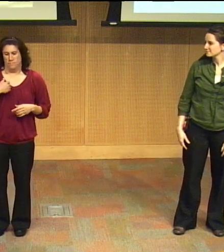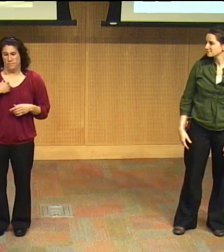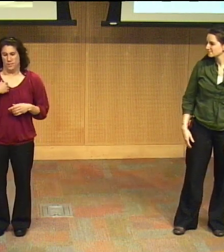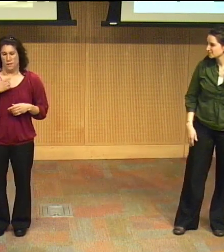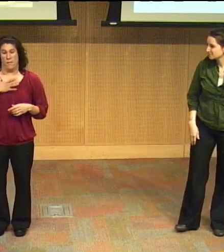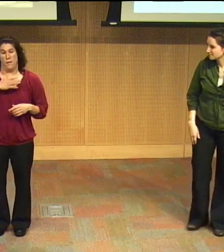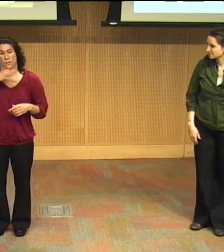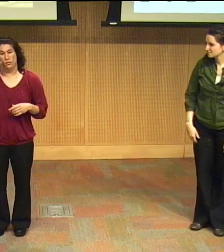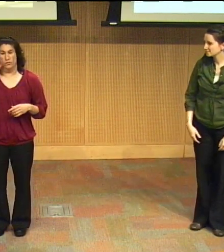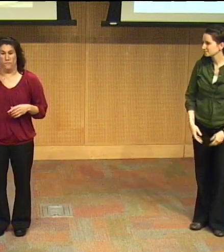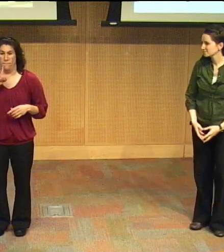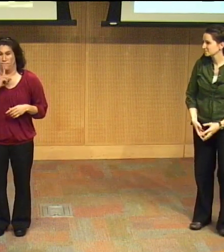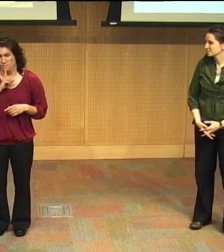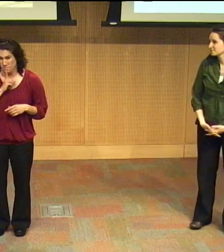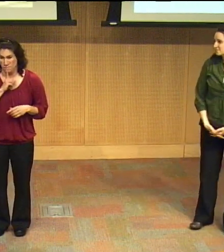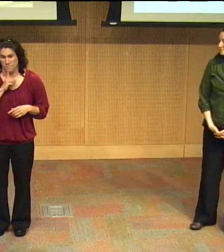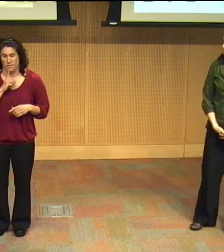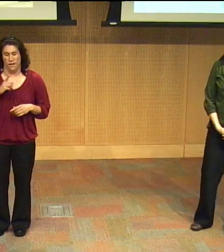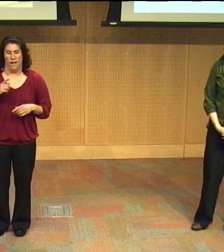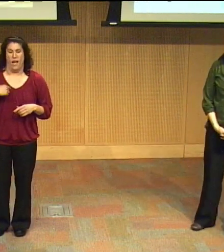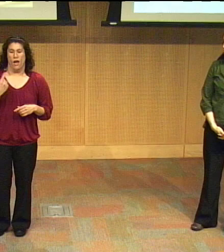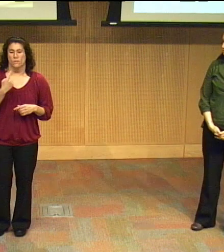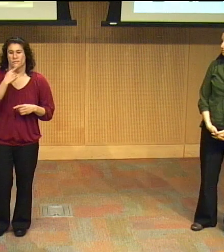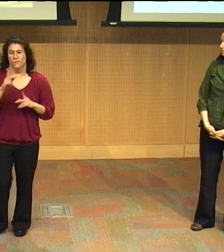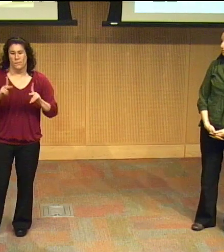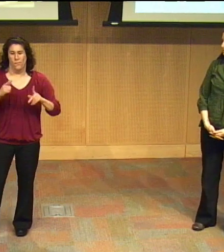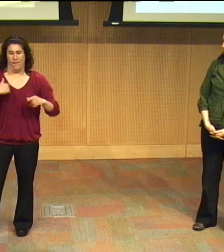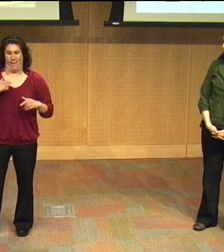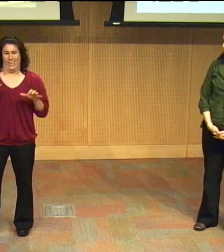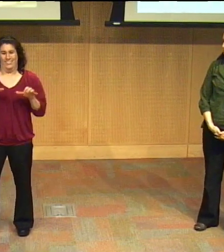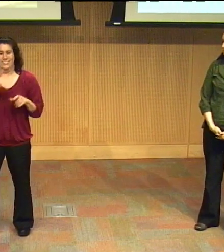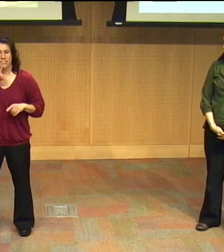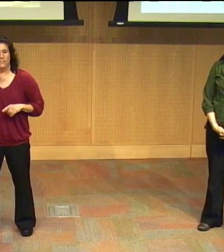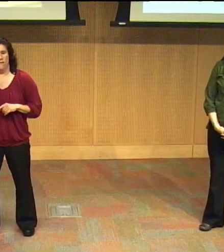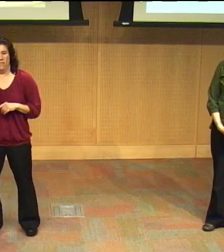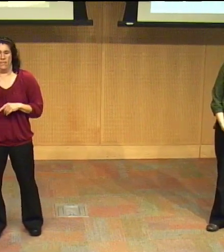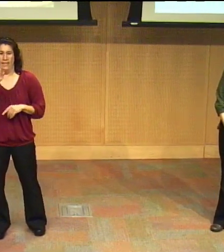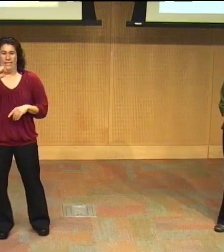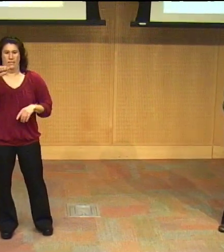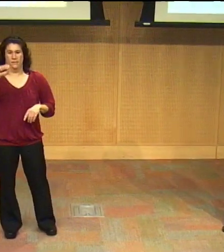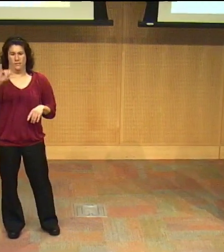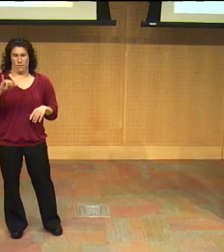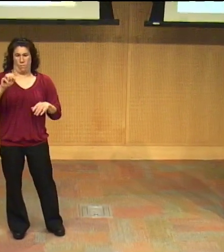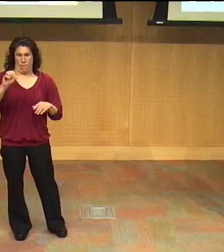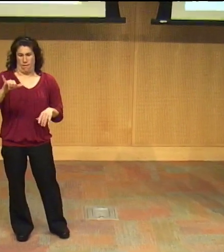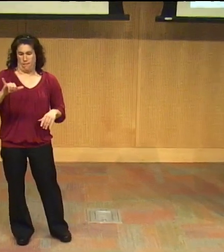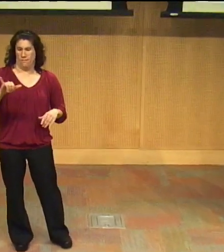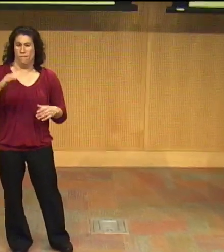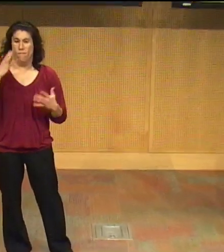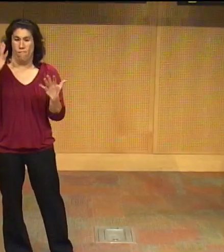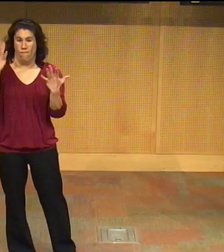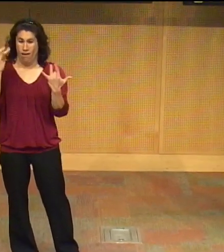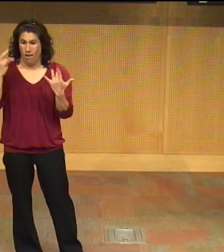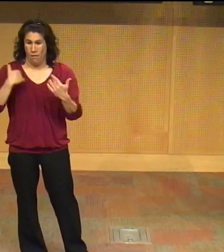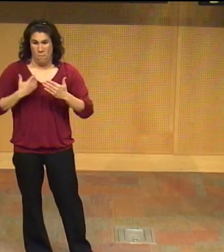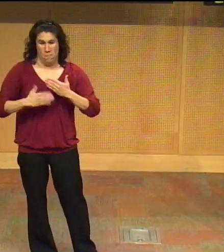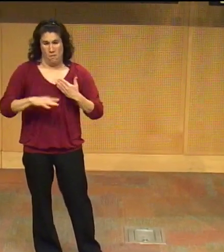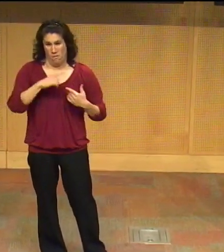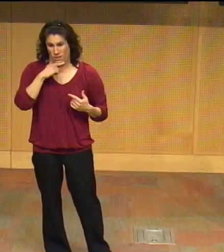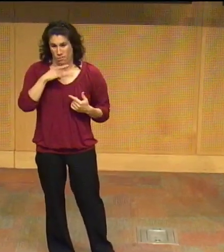like. Both of my parents are deaf, and I tell people that I really came to deafness the